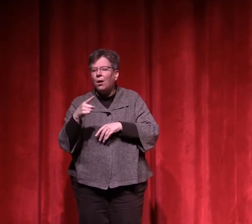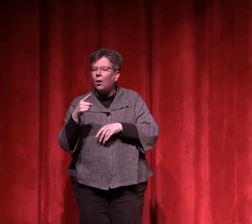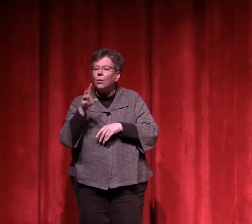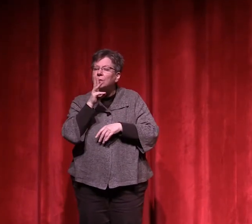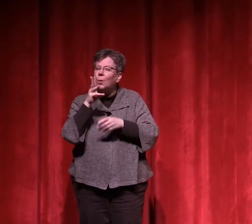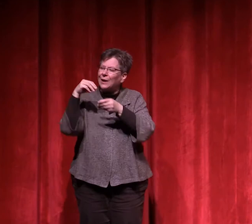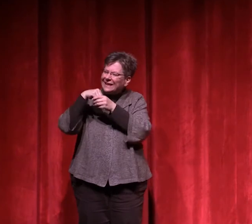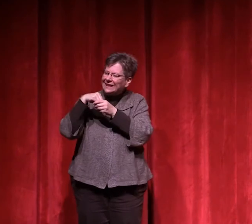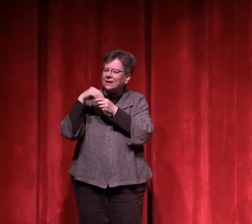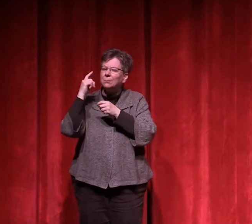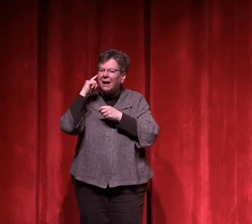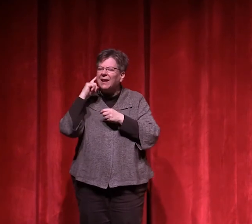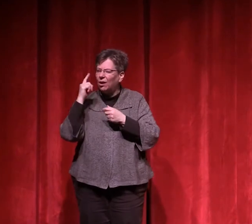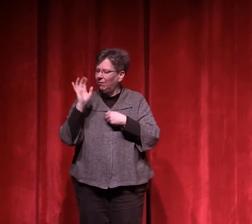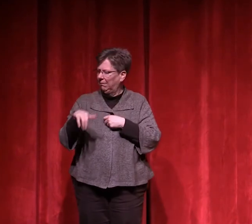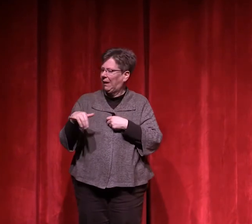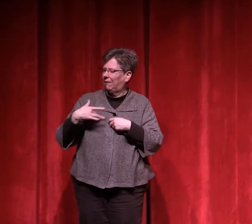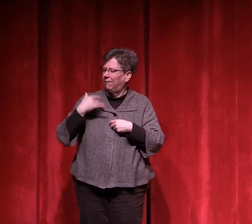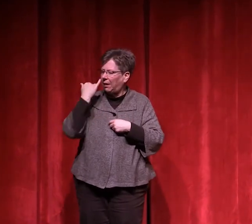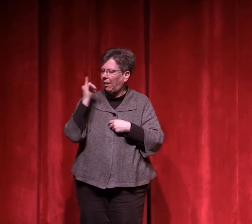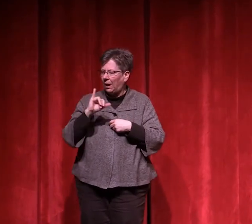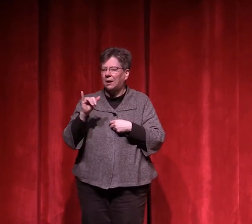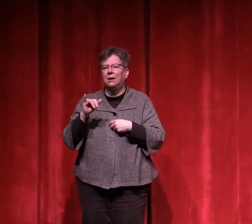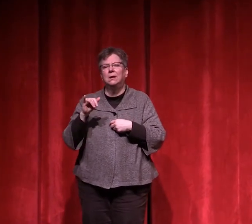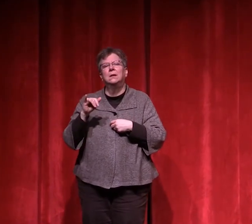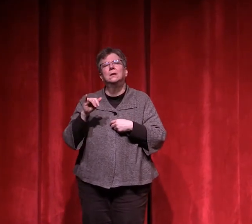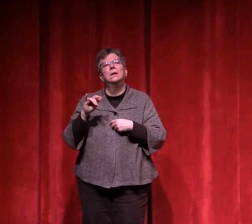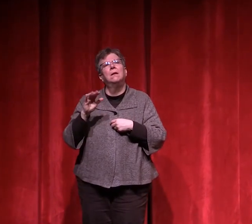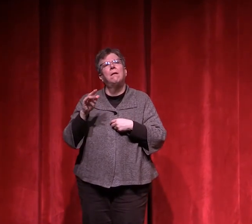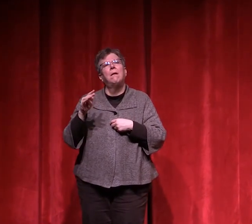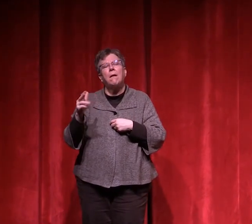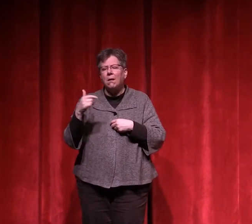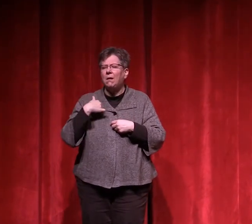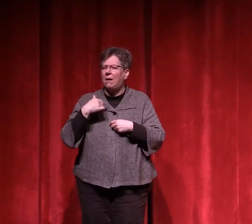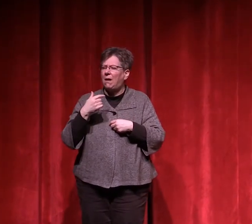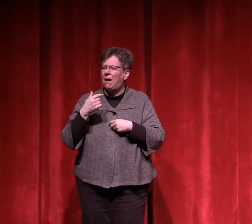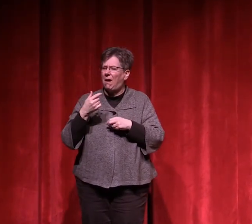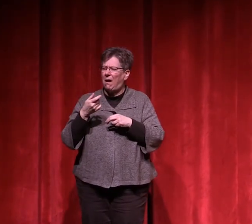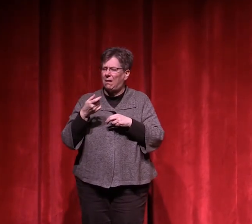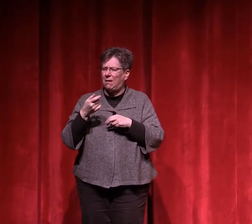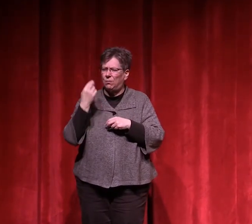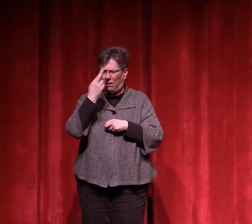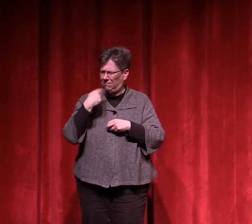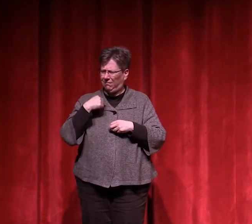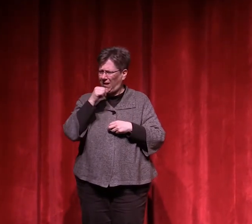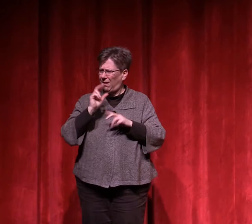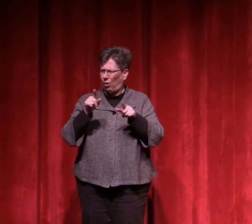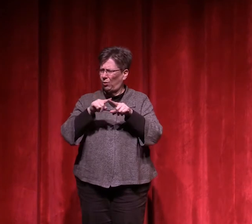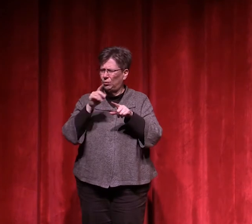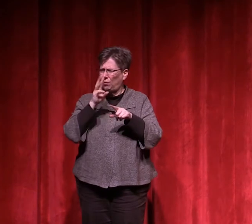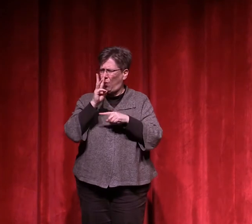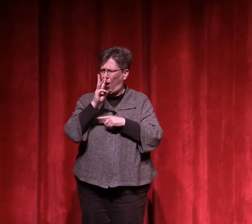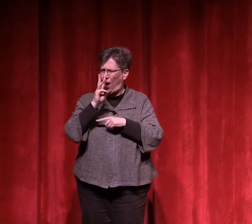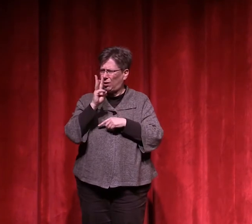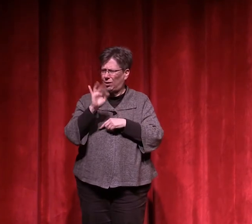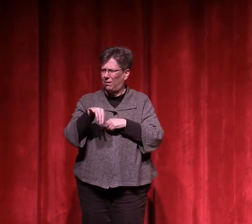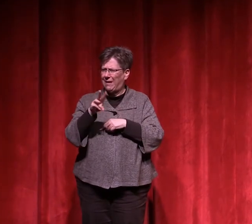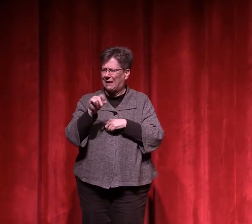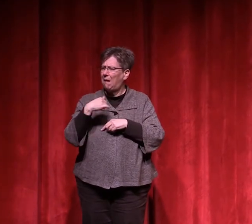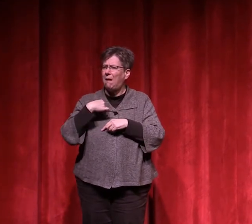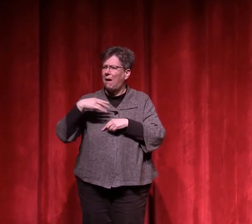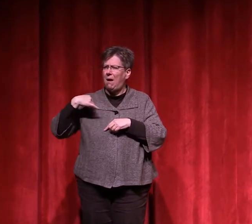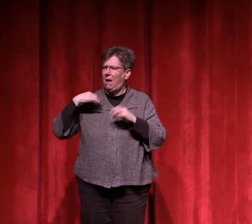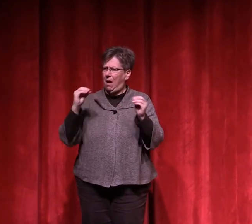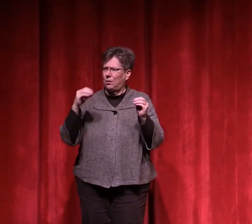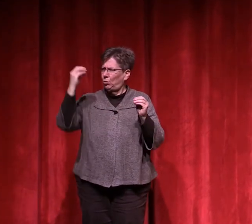ear. I sat up in bed when I realized that I didn't go to the river that day. And I don't even think I took a